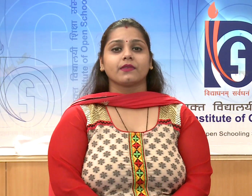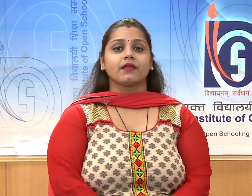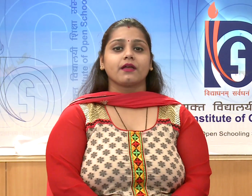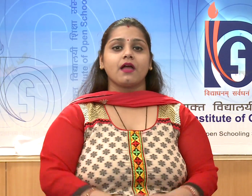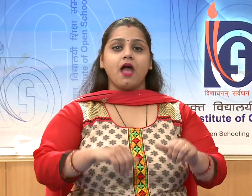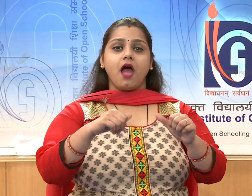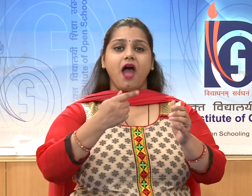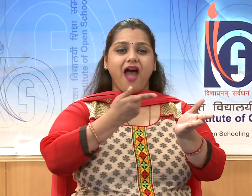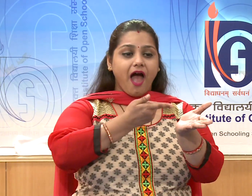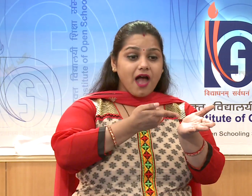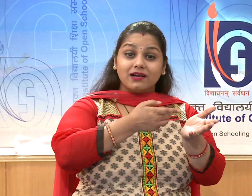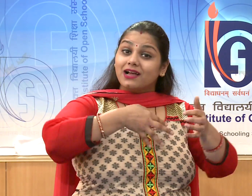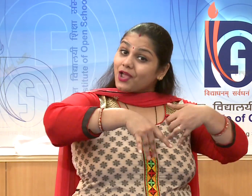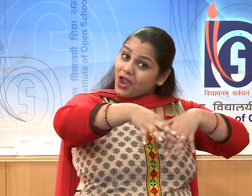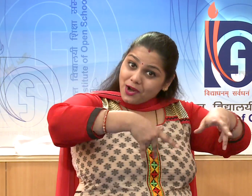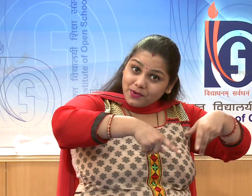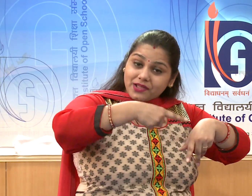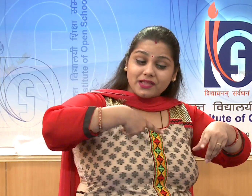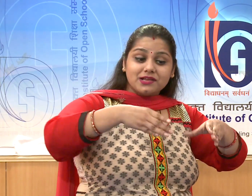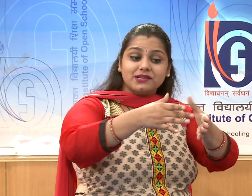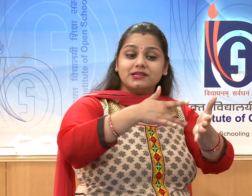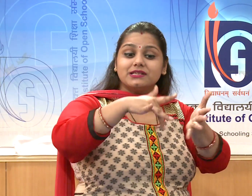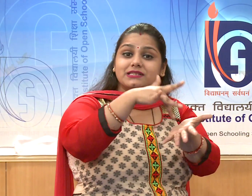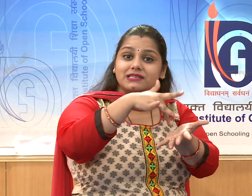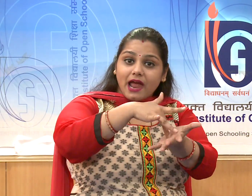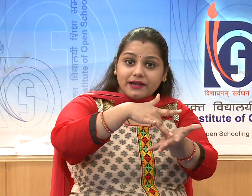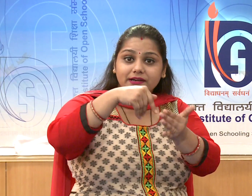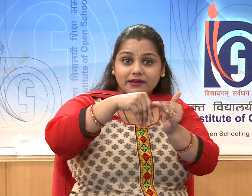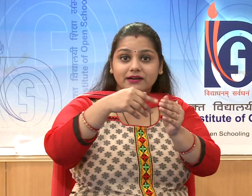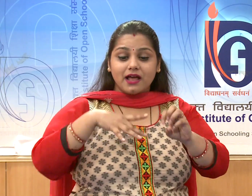Urban centers flourished after a considerable period of decline.